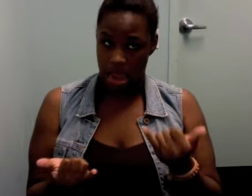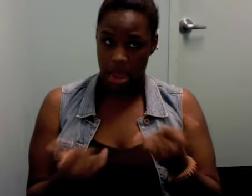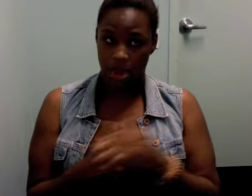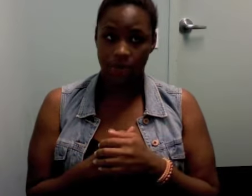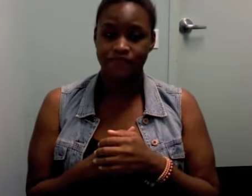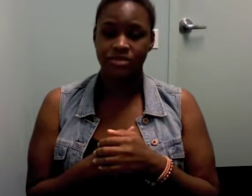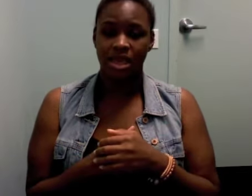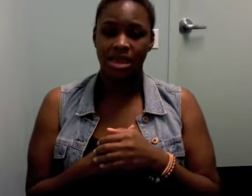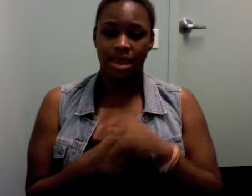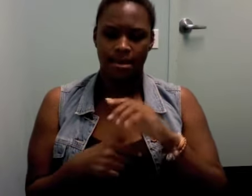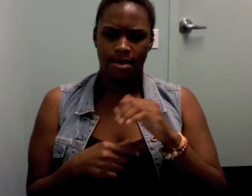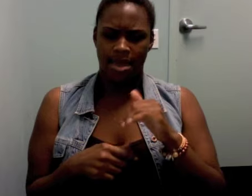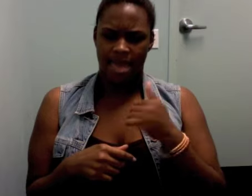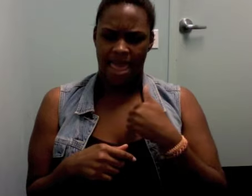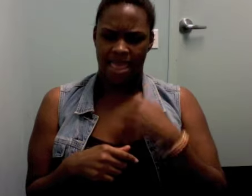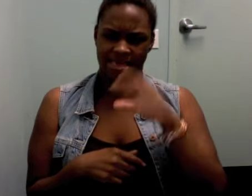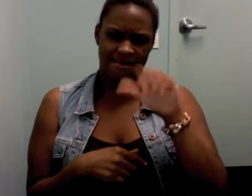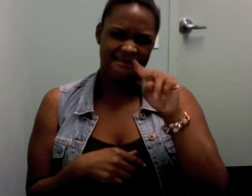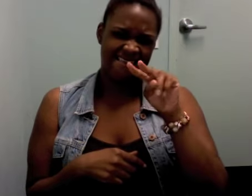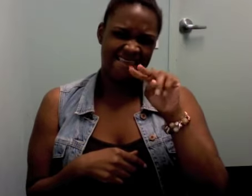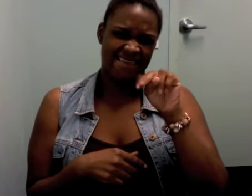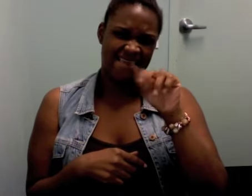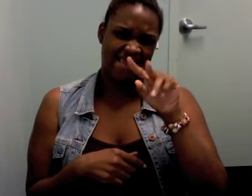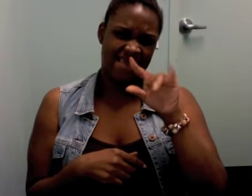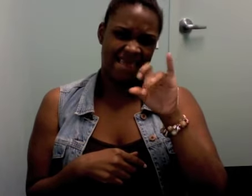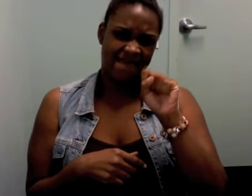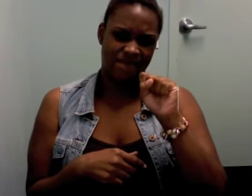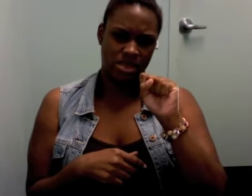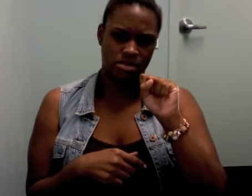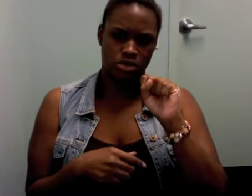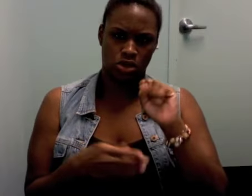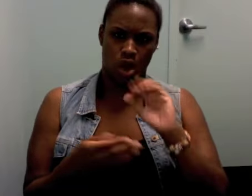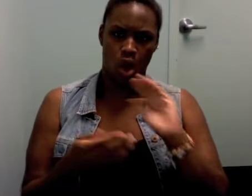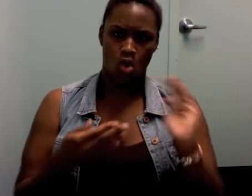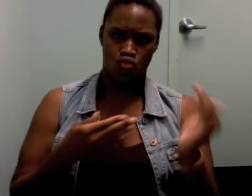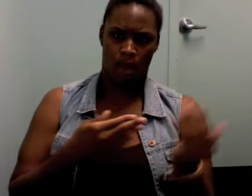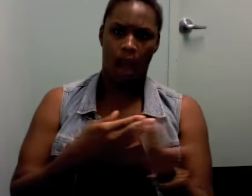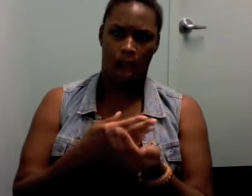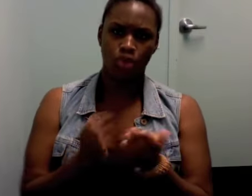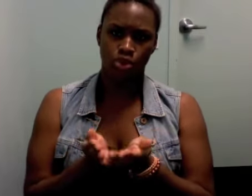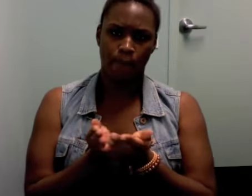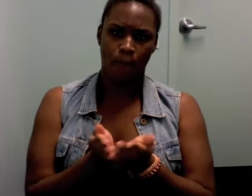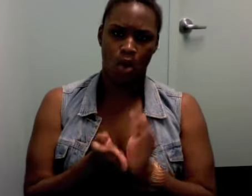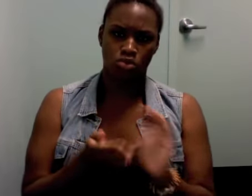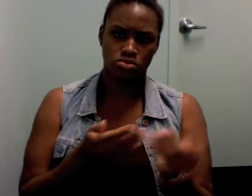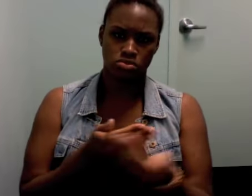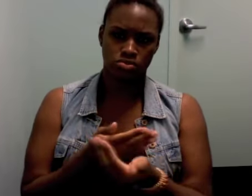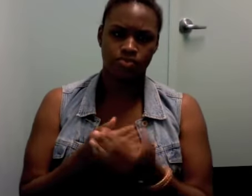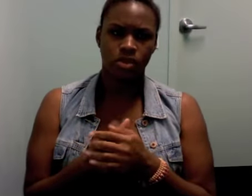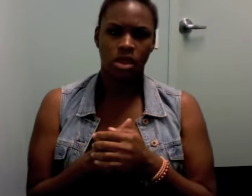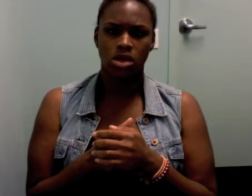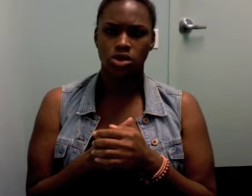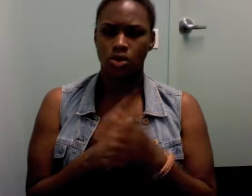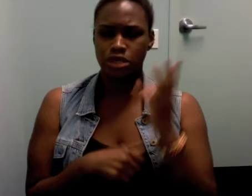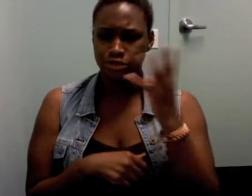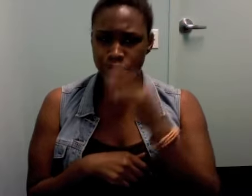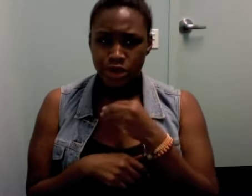internal sorts of braces that run the whole length of the boat. Beautiful aesthetics, and it paddles nice. They weigh about